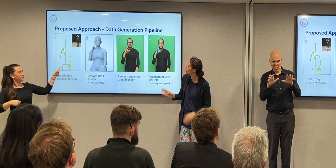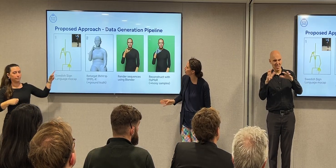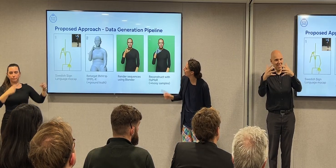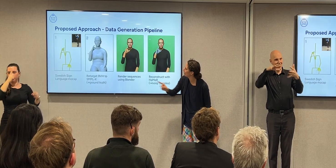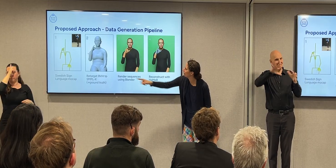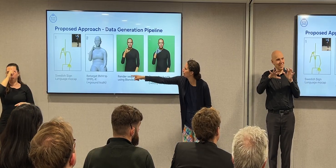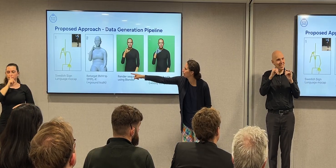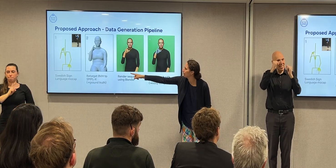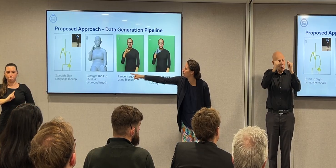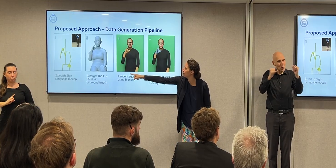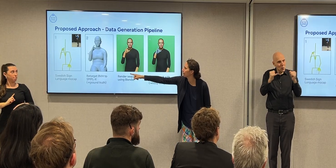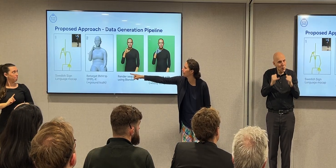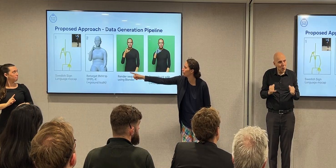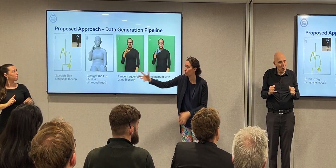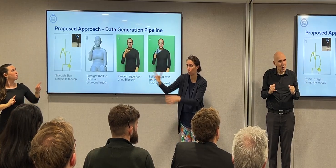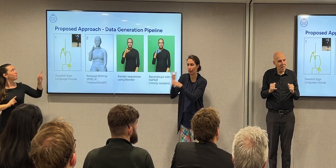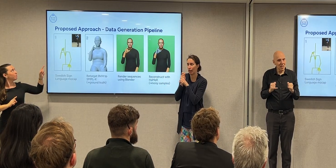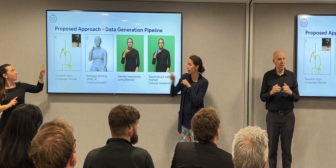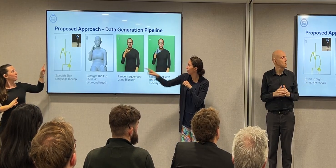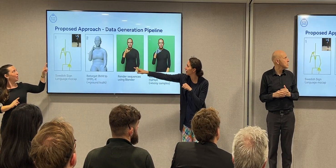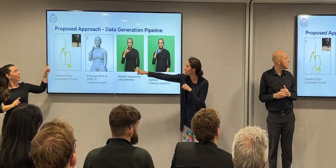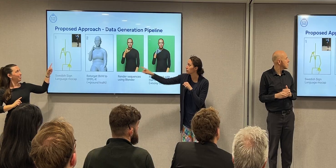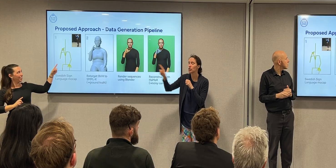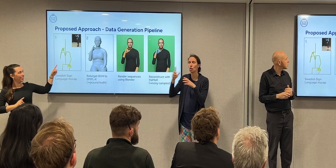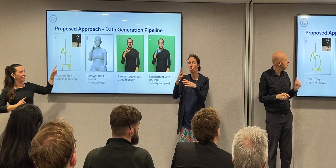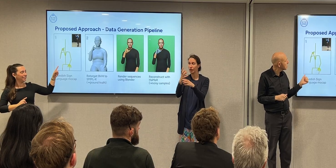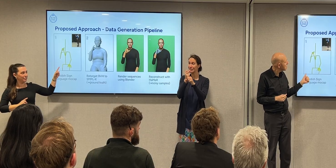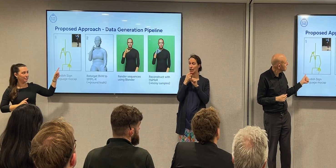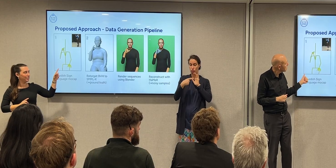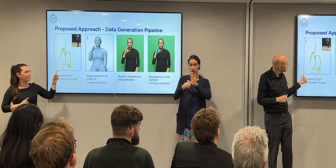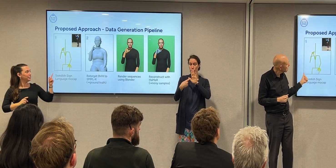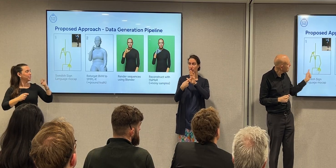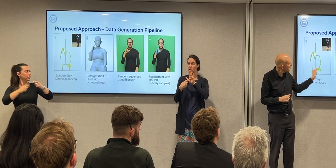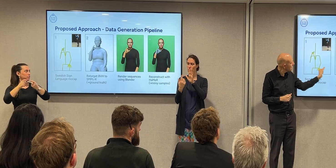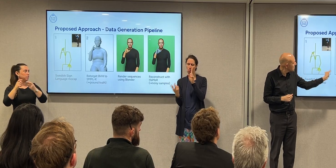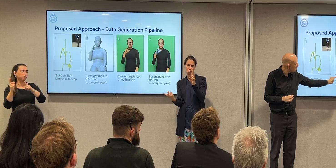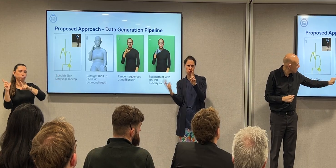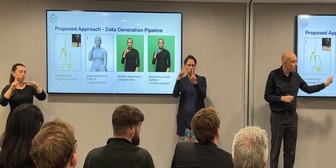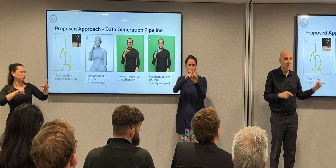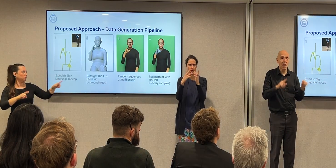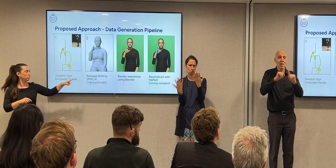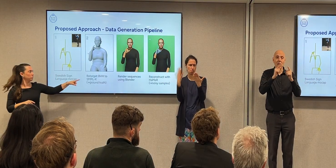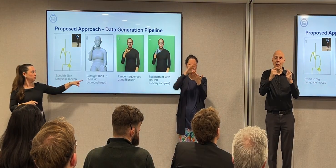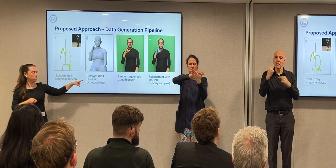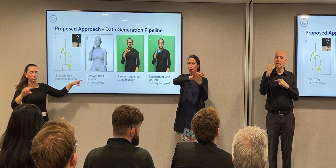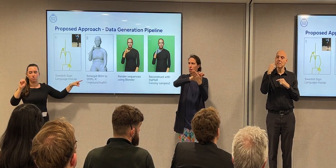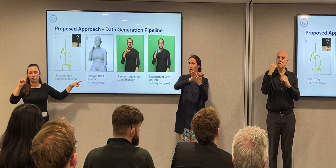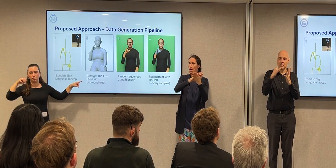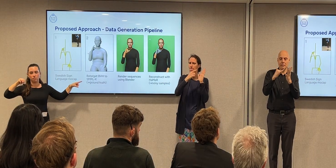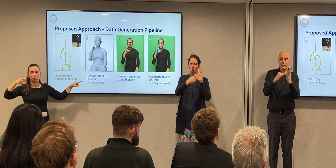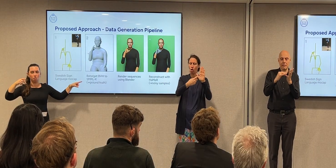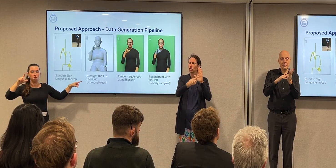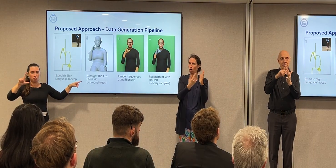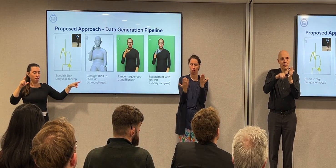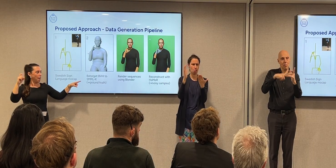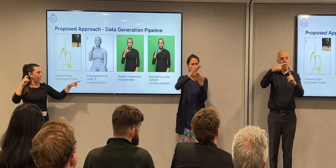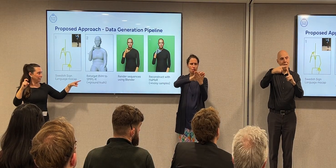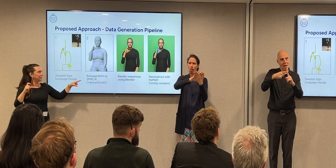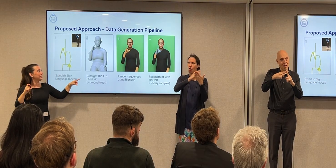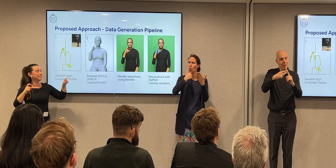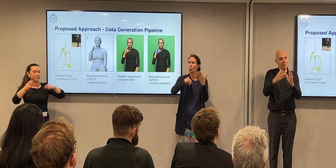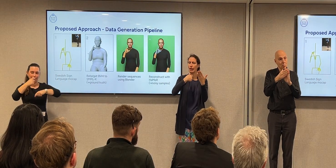We take that representation, we retarget it to the simple X model, and then we render